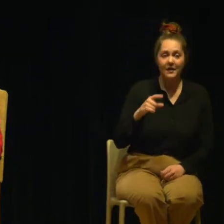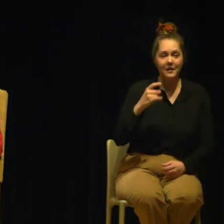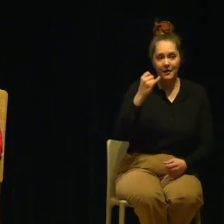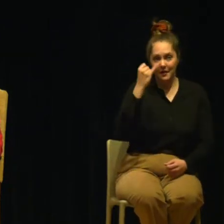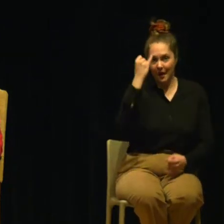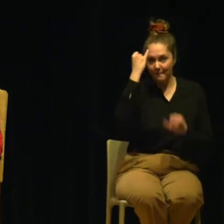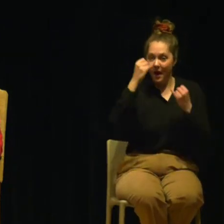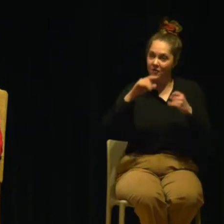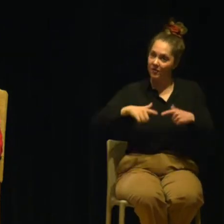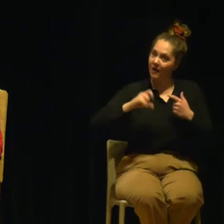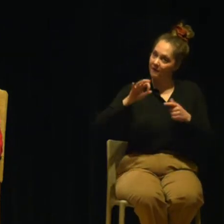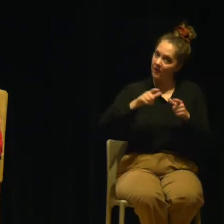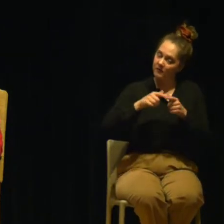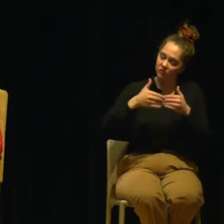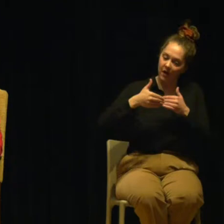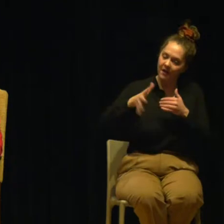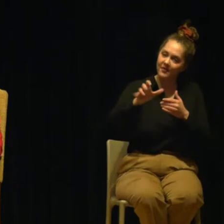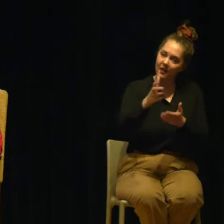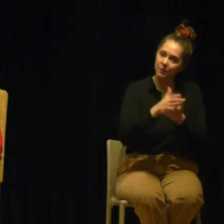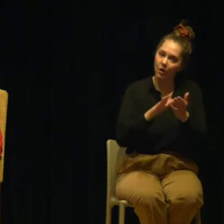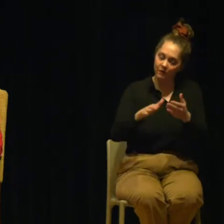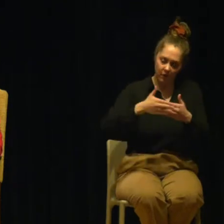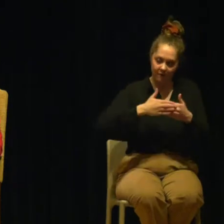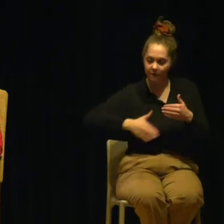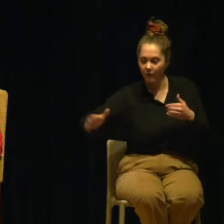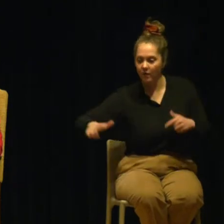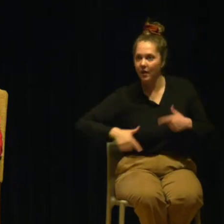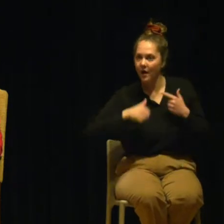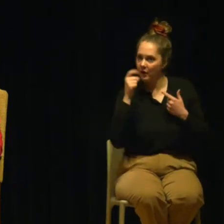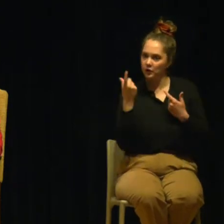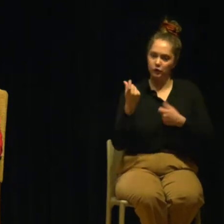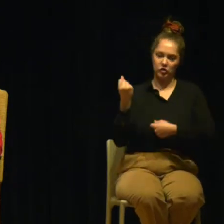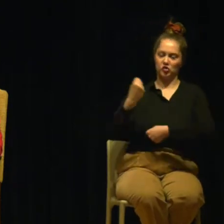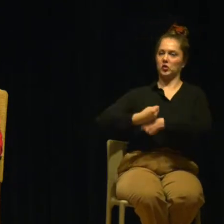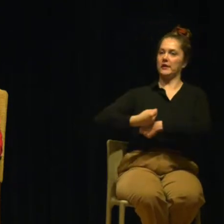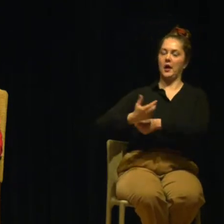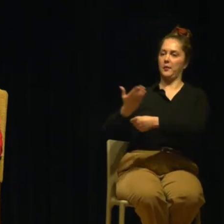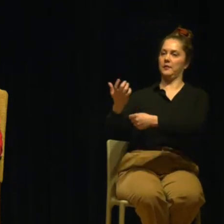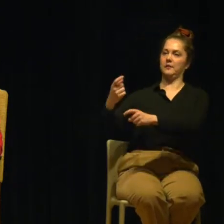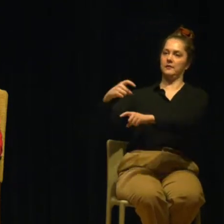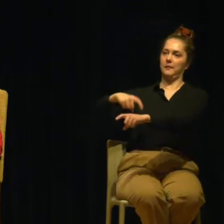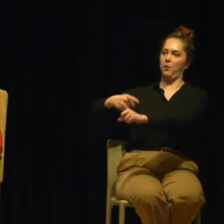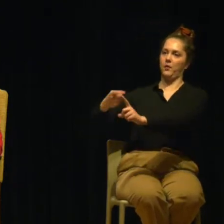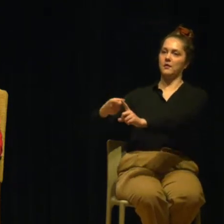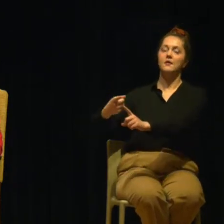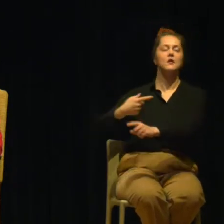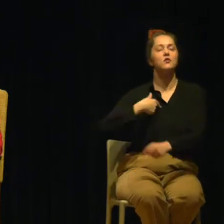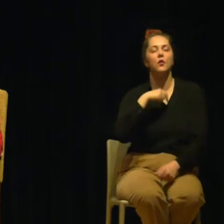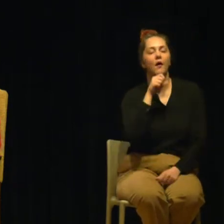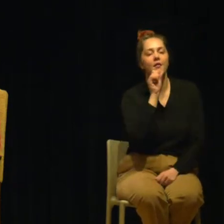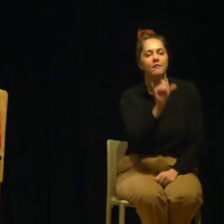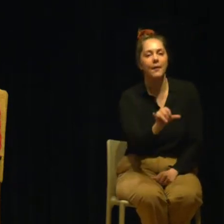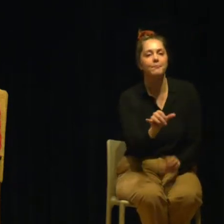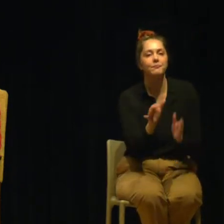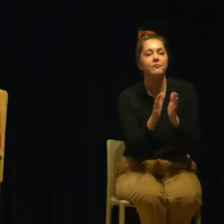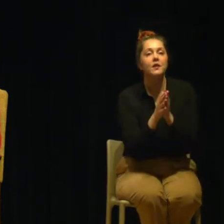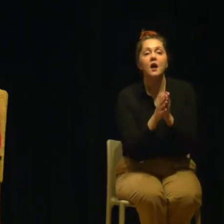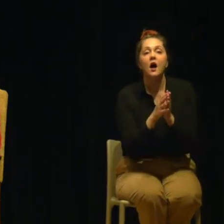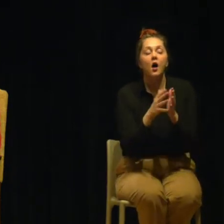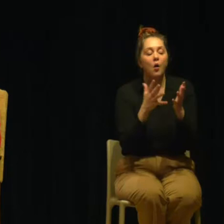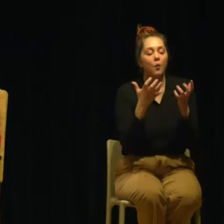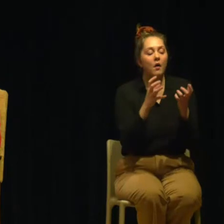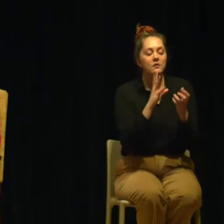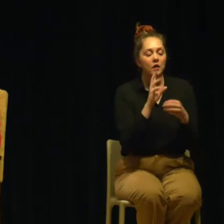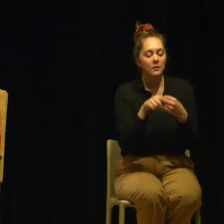your vagina as being part of your full life, not that you just shut down at some point. So I loved that. Exactly. I wanted to talk about two other things